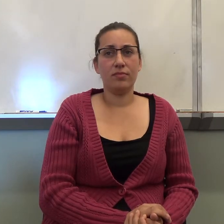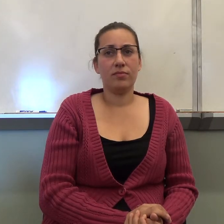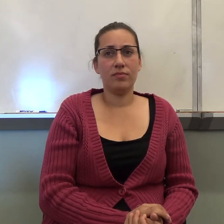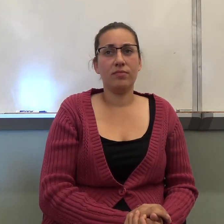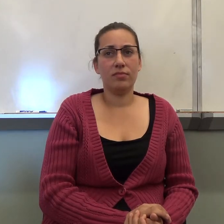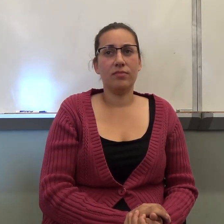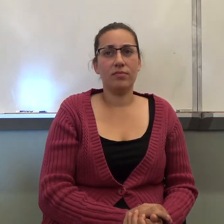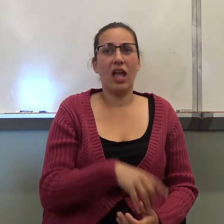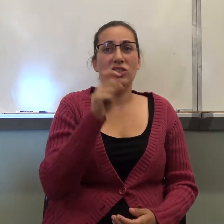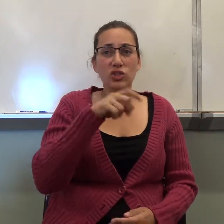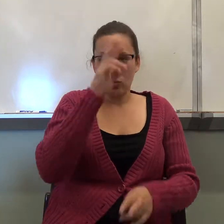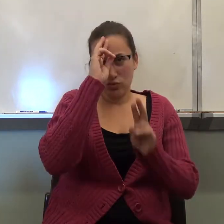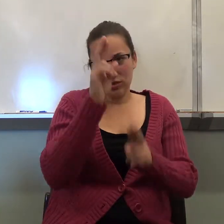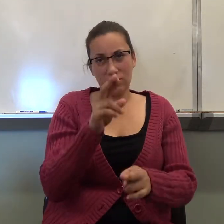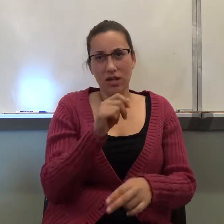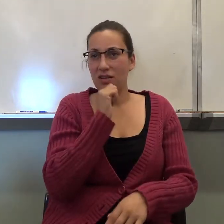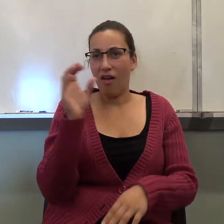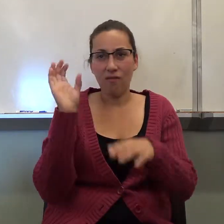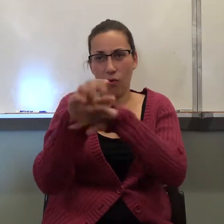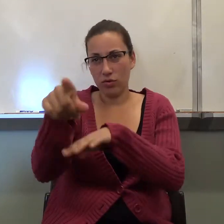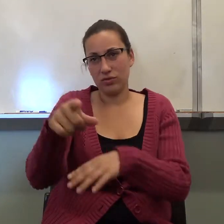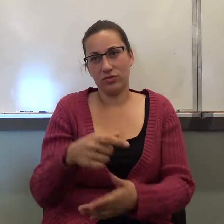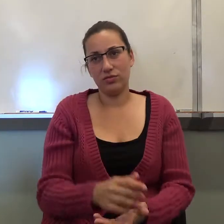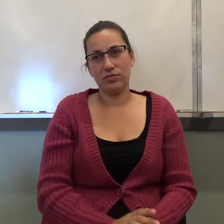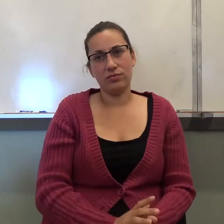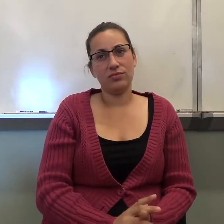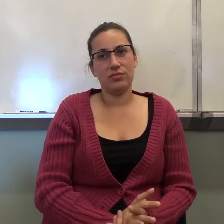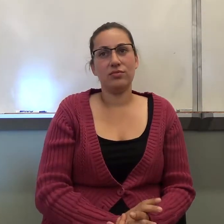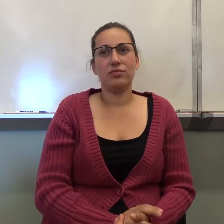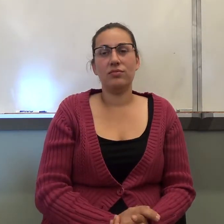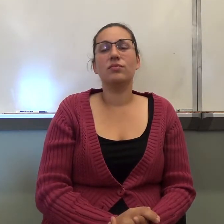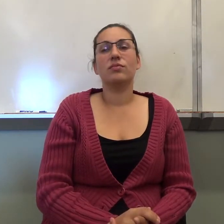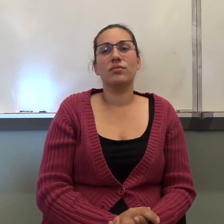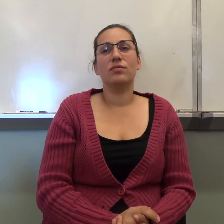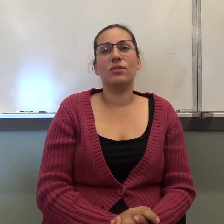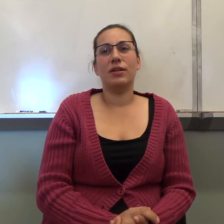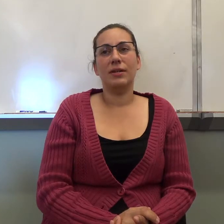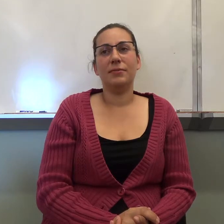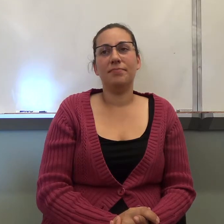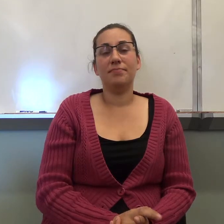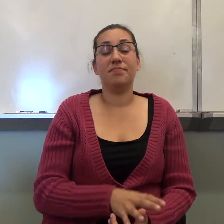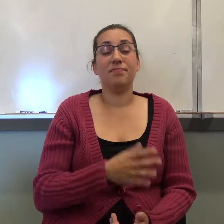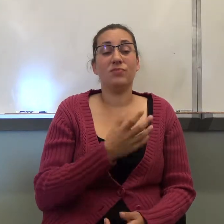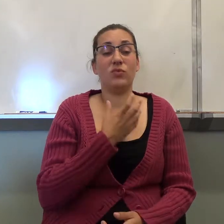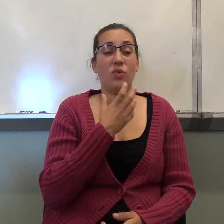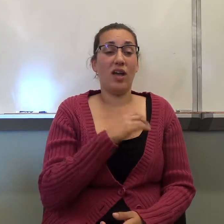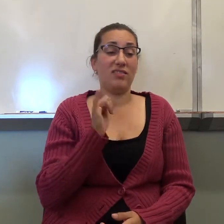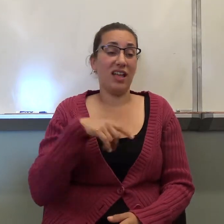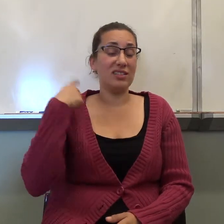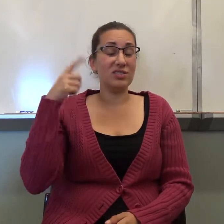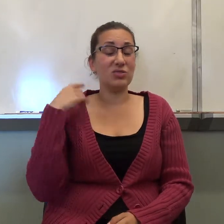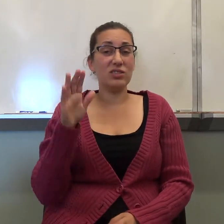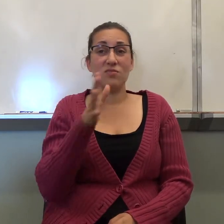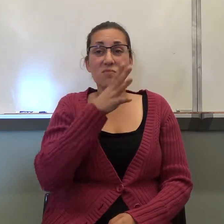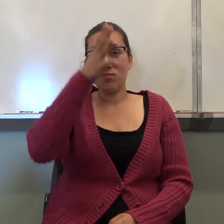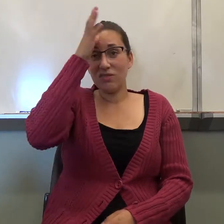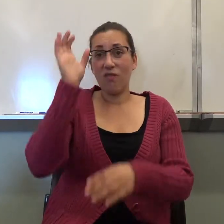Distributive law looks like this. If you want to have letters, some number, we'll call it A, general number, times the sum of B plus